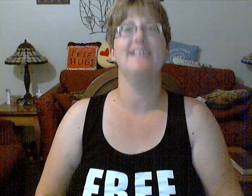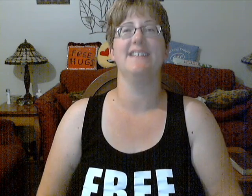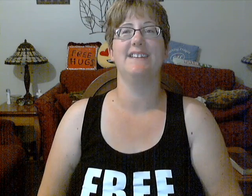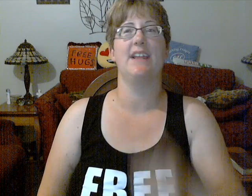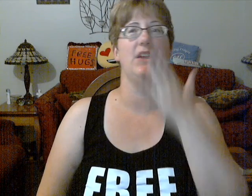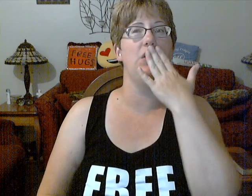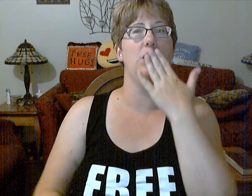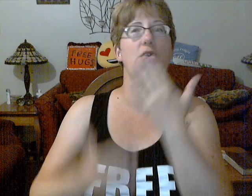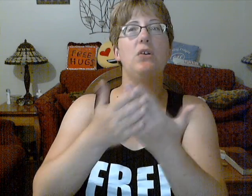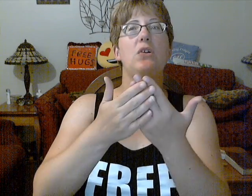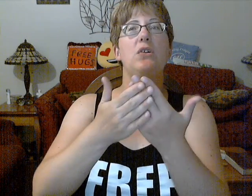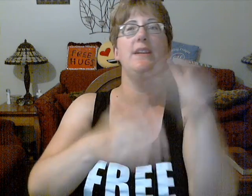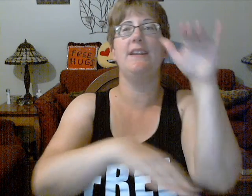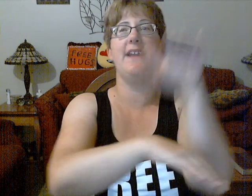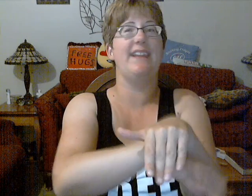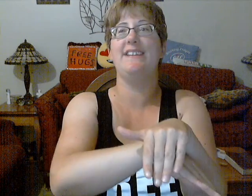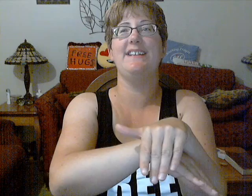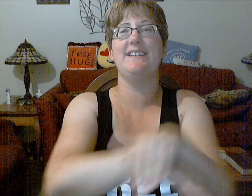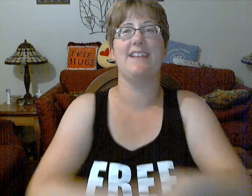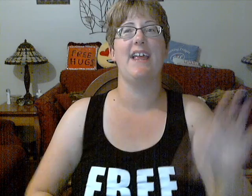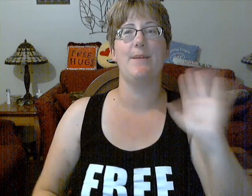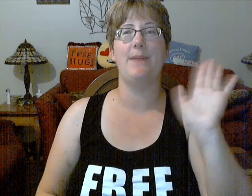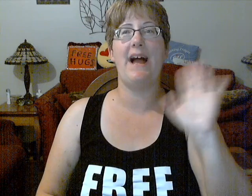Good night. Bye.